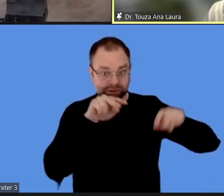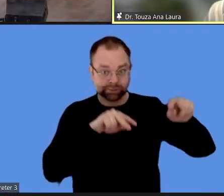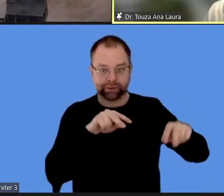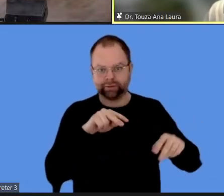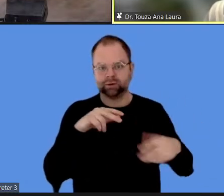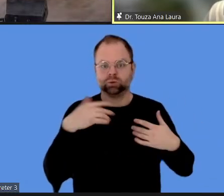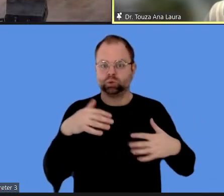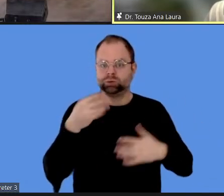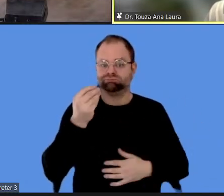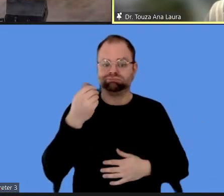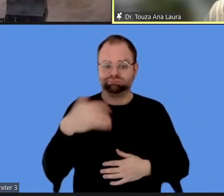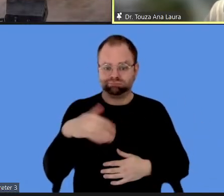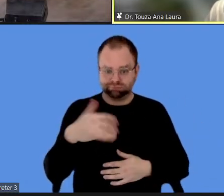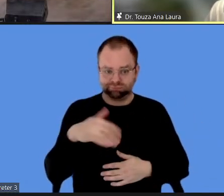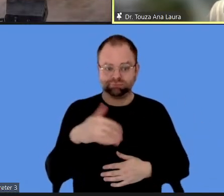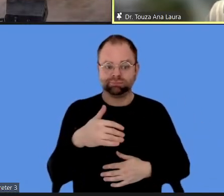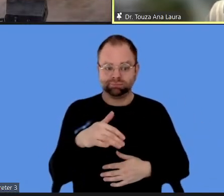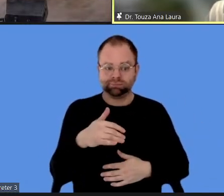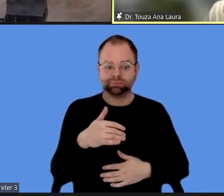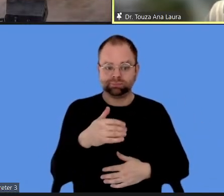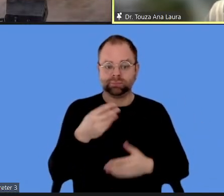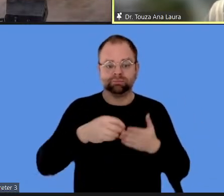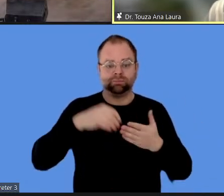very difficult for a country to get the